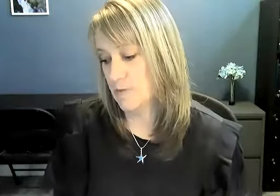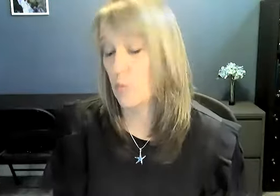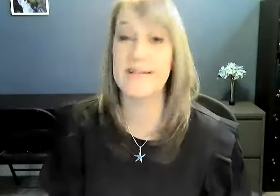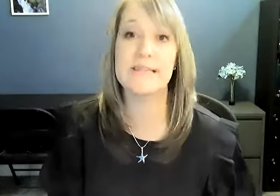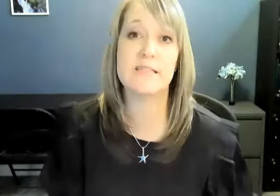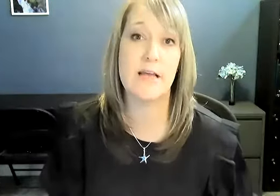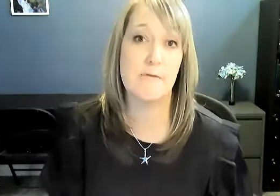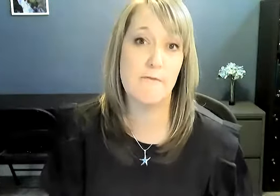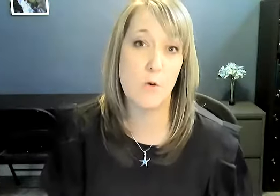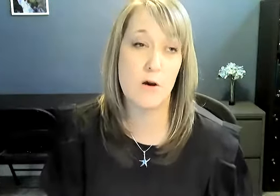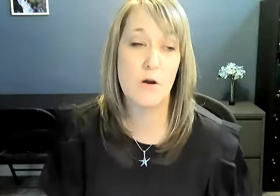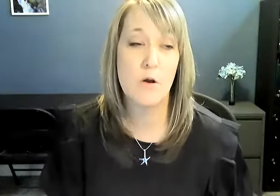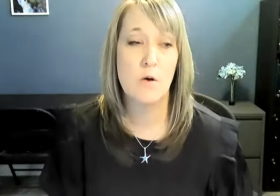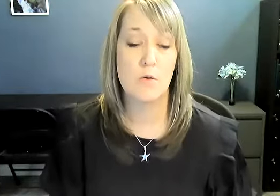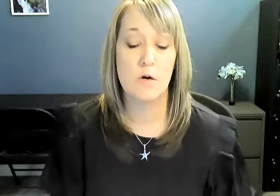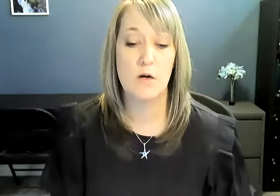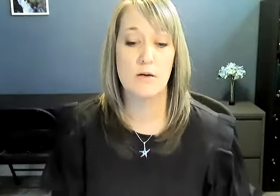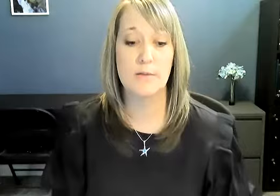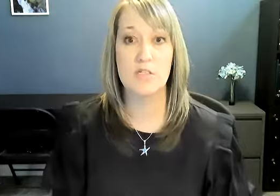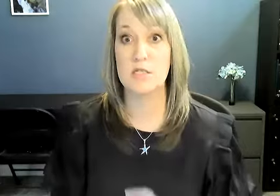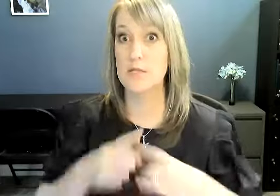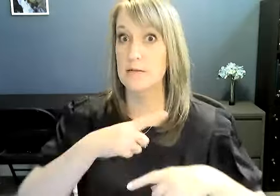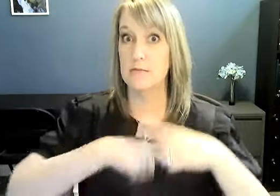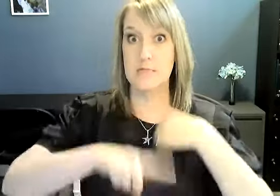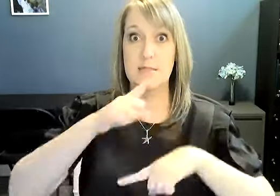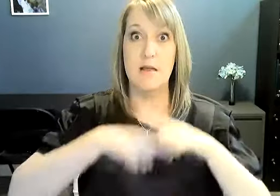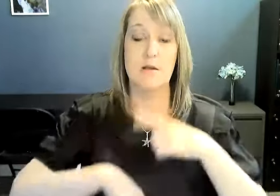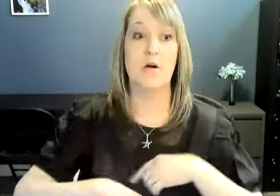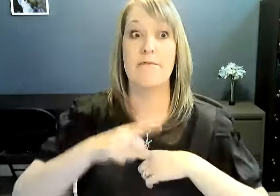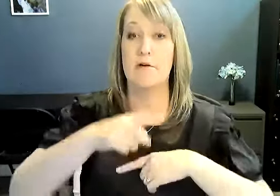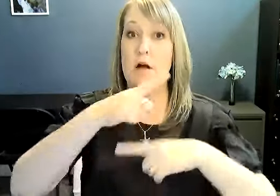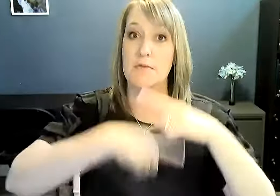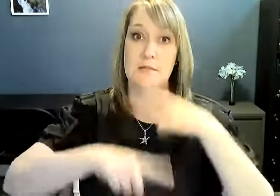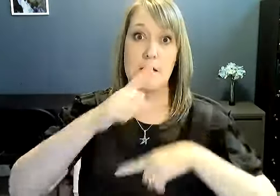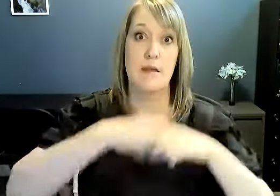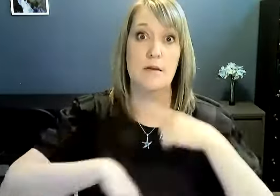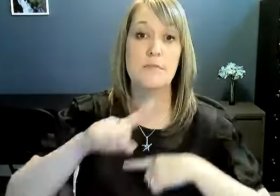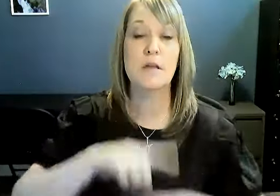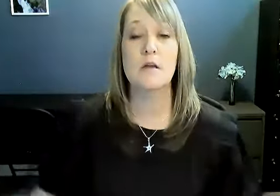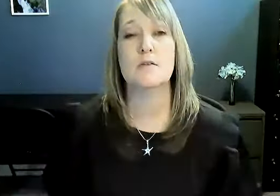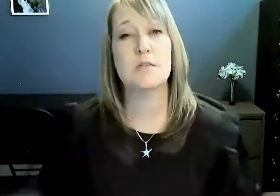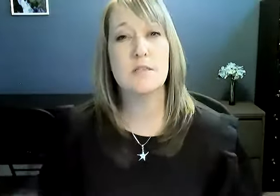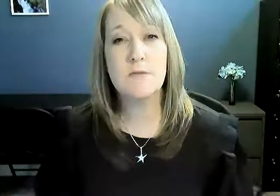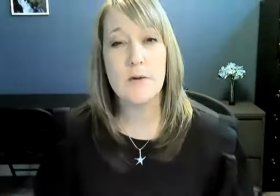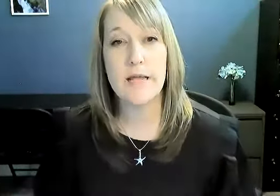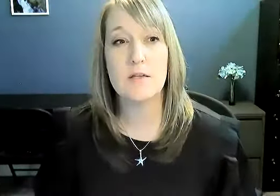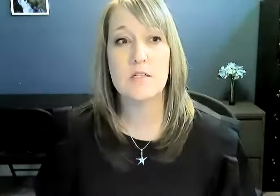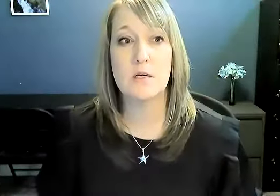what is the sign for? Or I'm just learning to sign, or I forgot the sign. There's a different way to talk